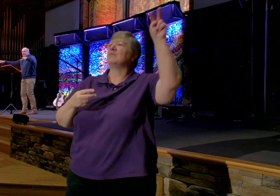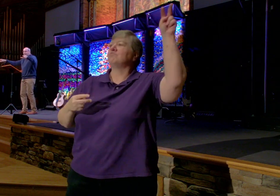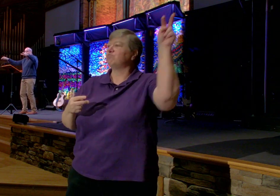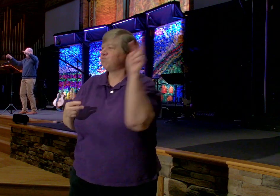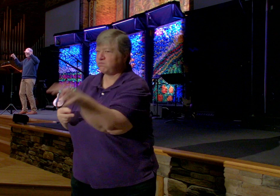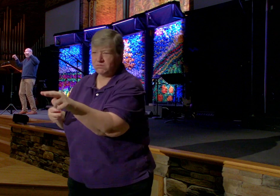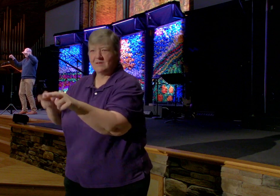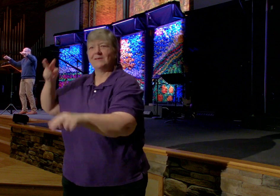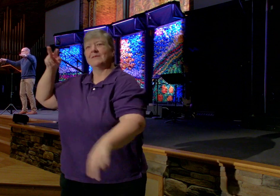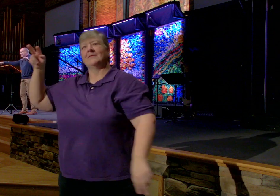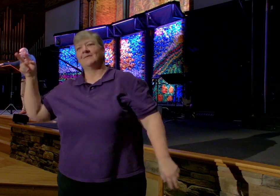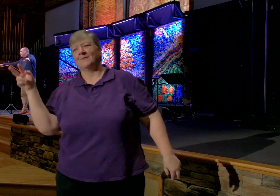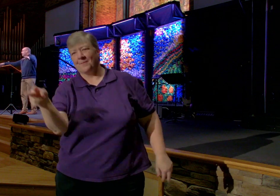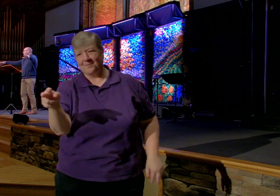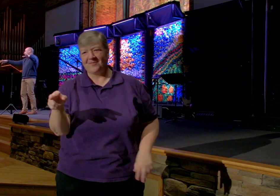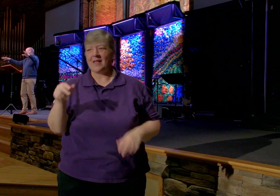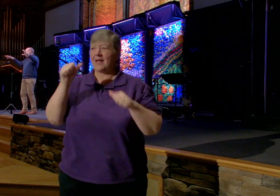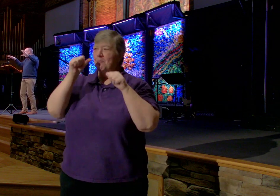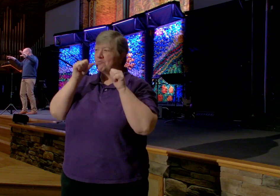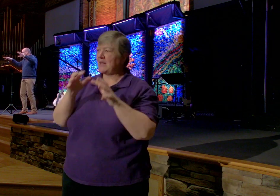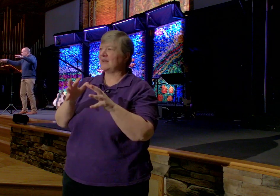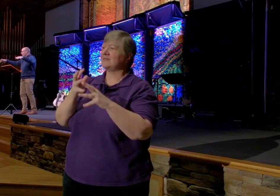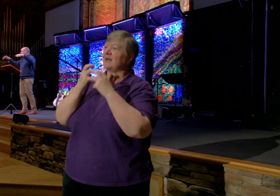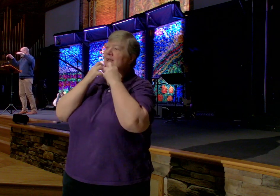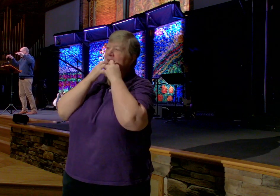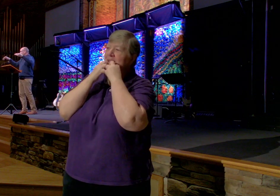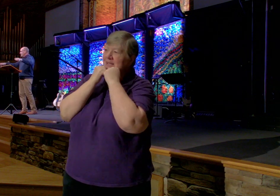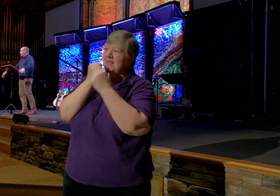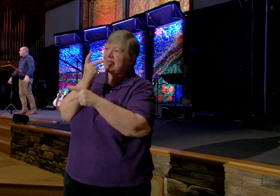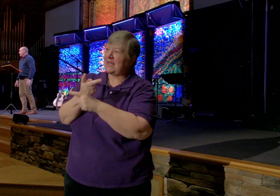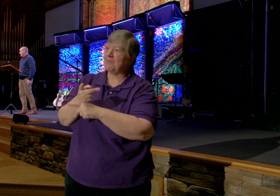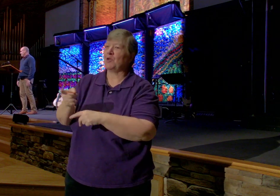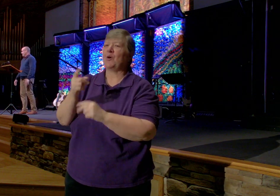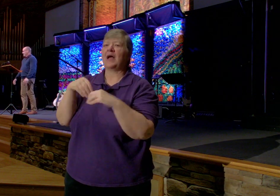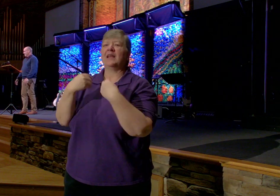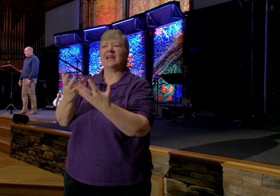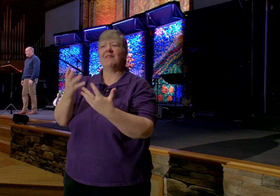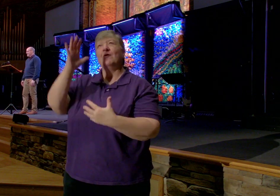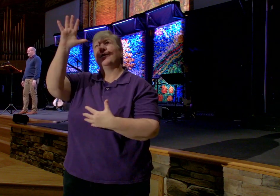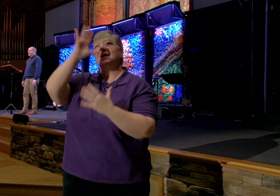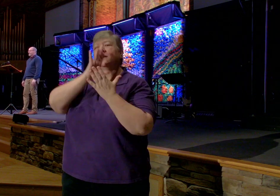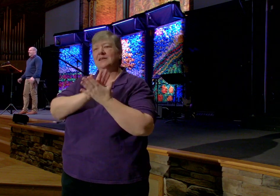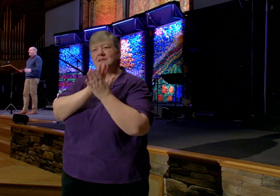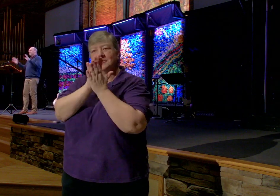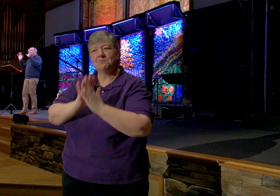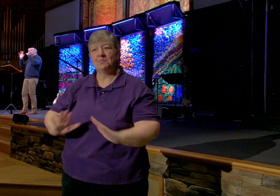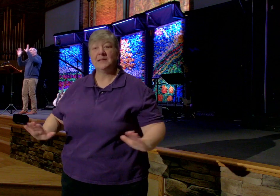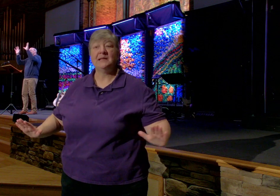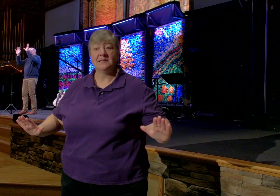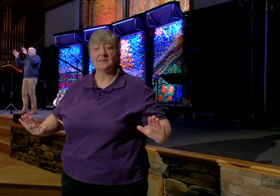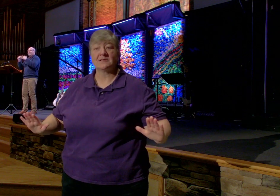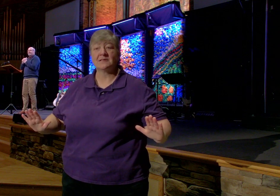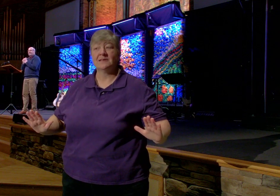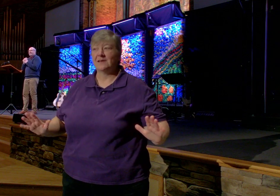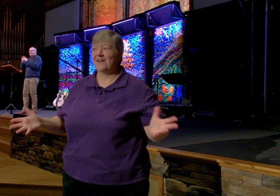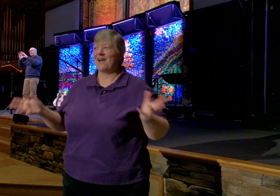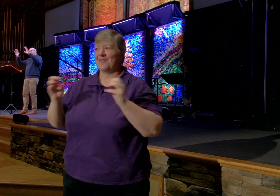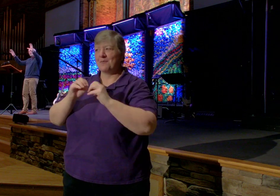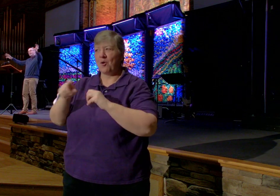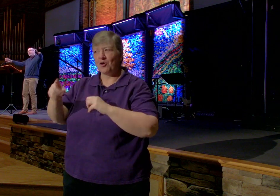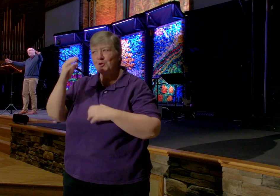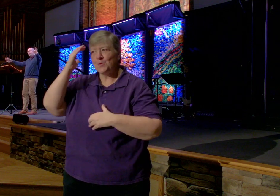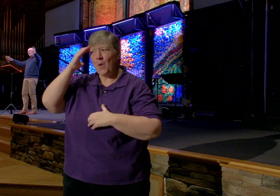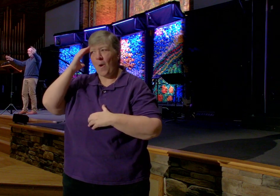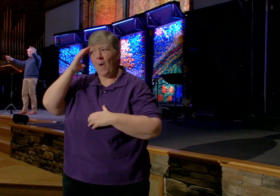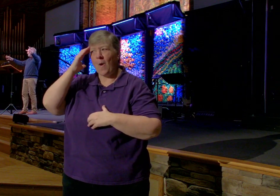you, and he will bless you and keep you and give you his peace. And the more you know